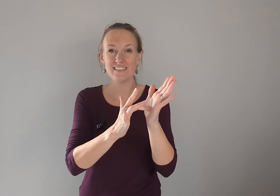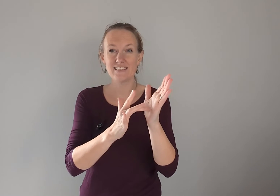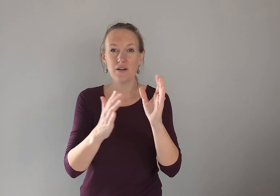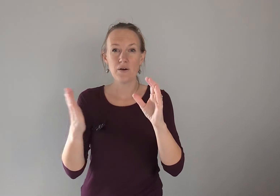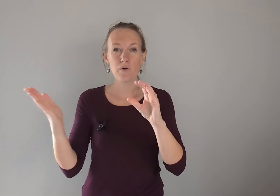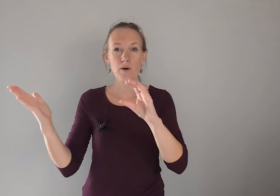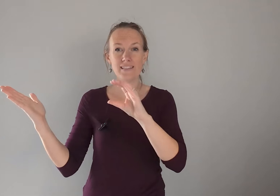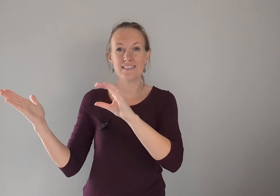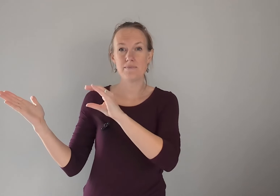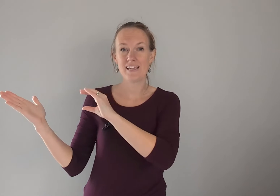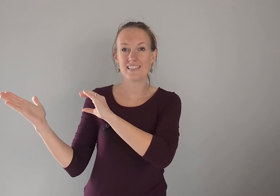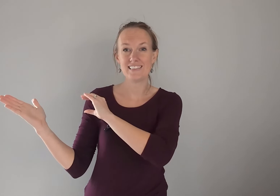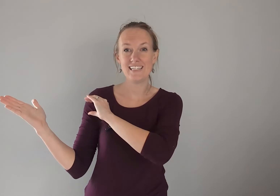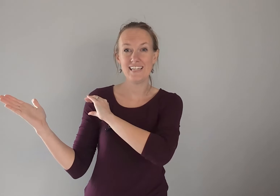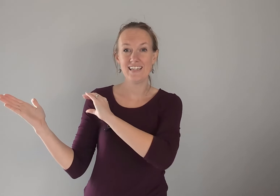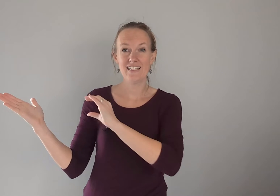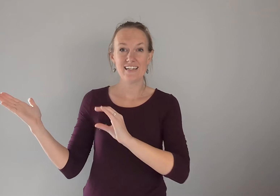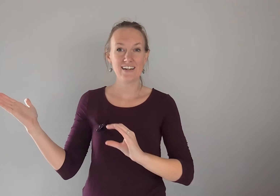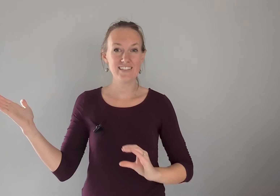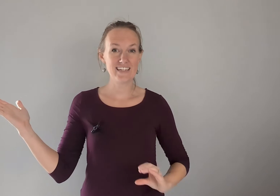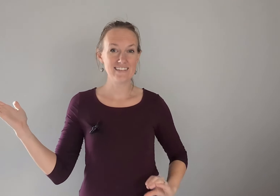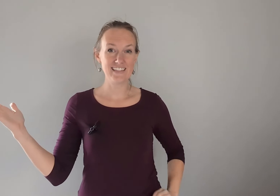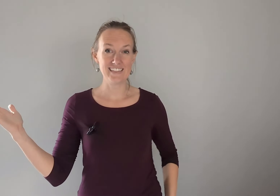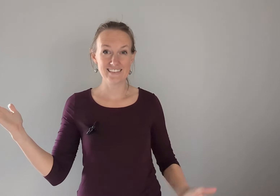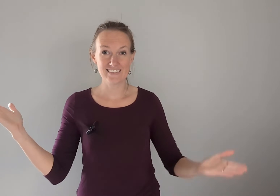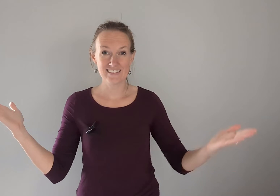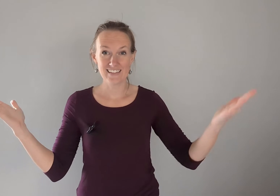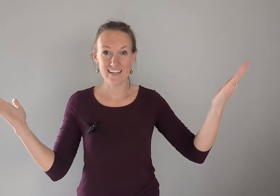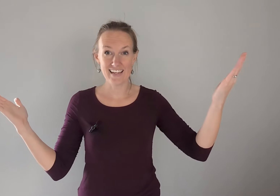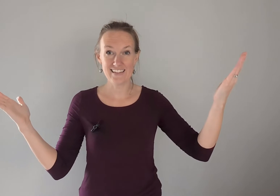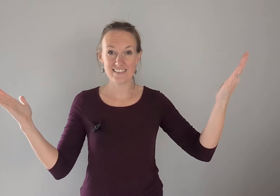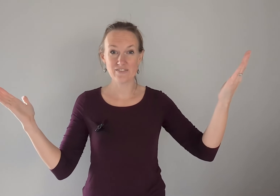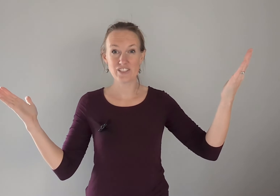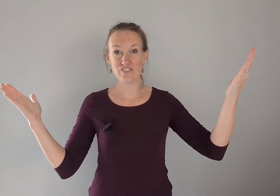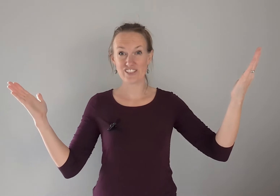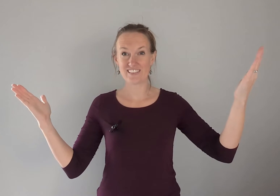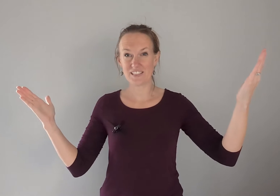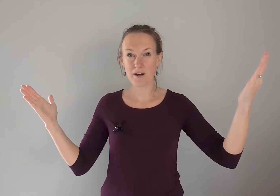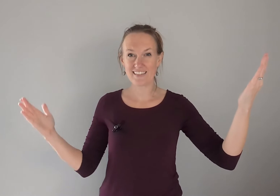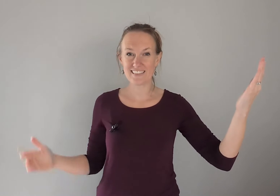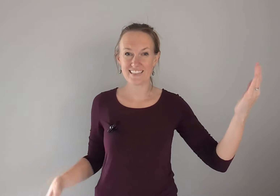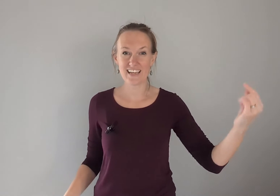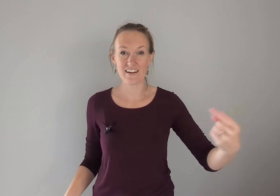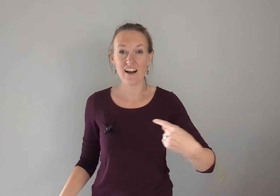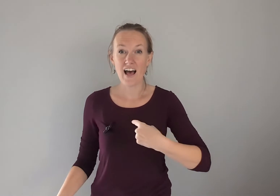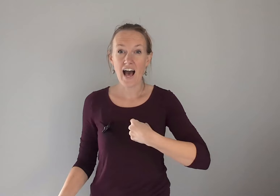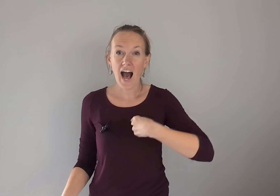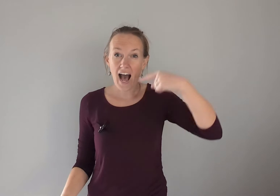hands, Christ making a C, coming down like this. Okay, that's the first verse. Let's practice that together.